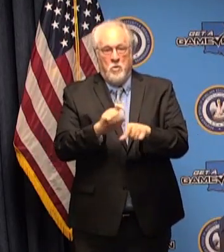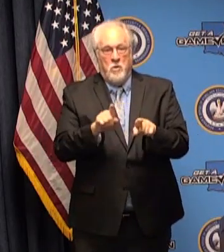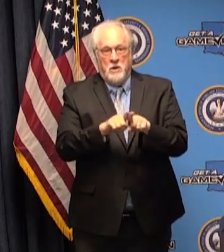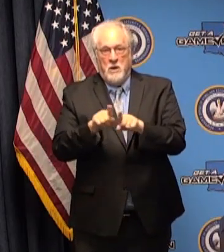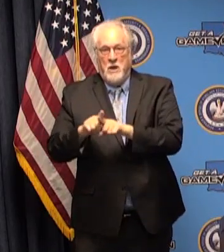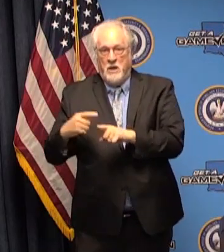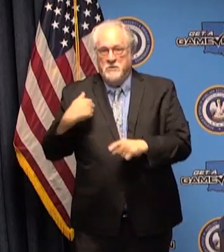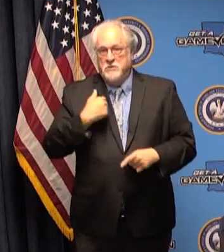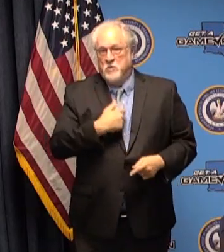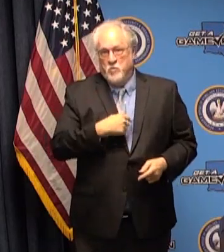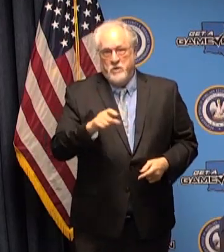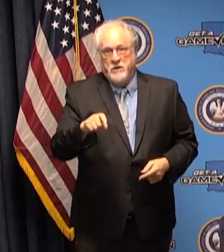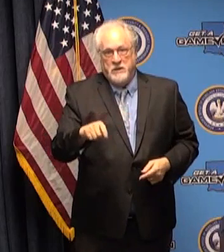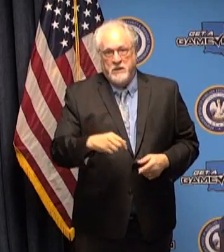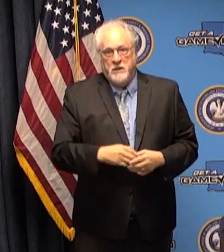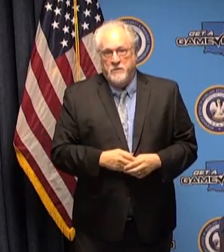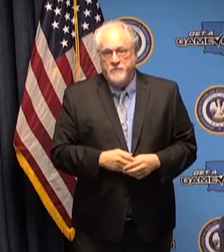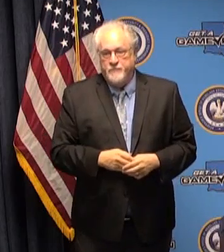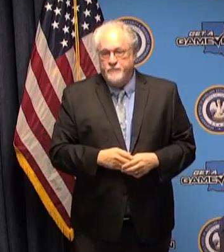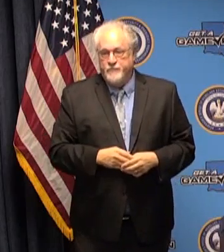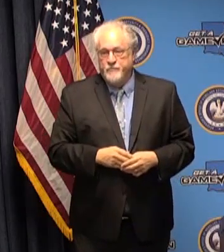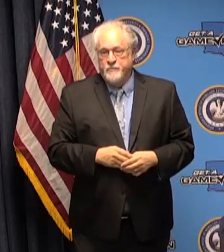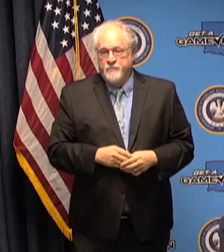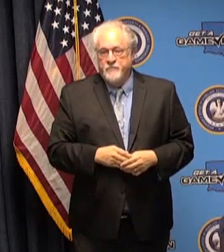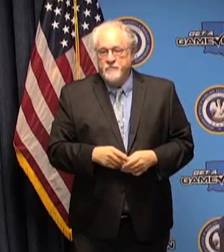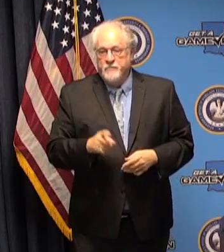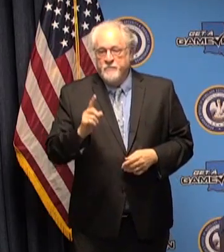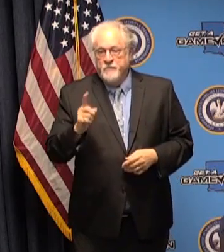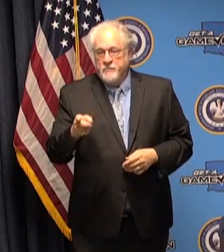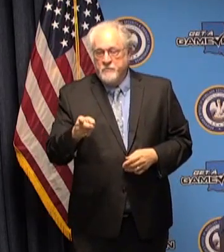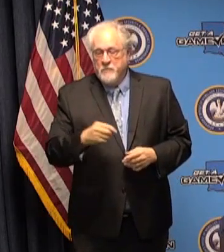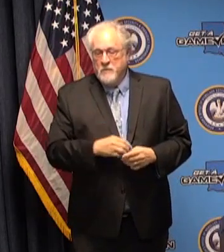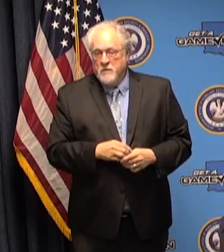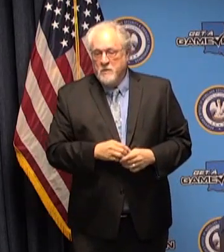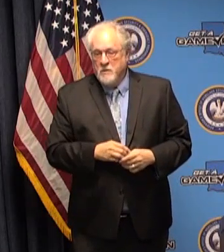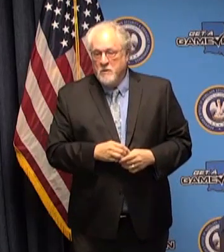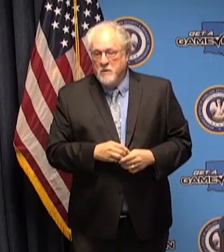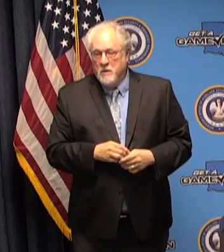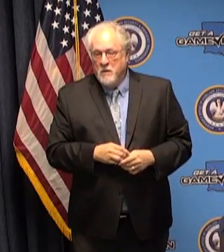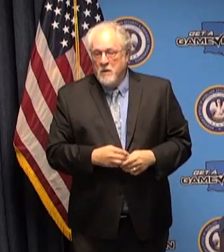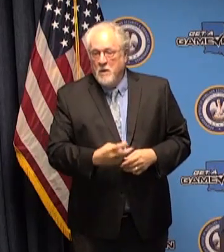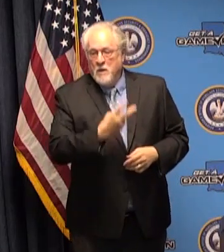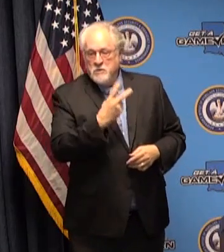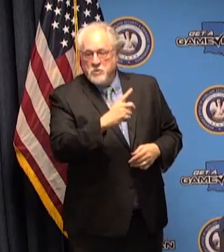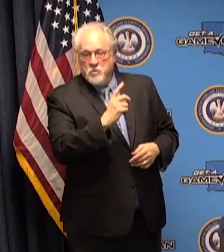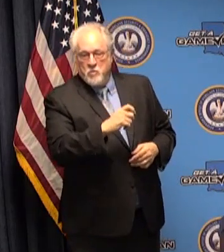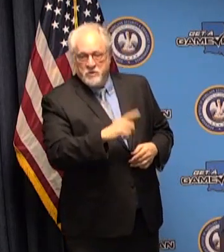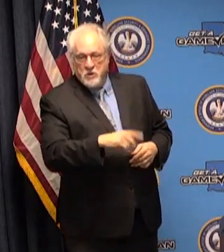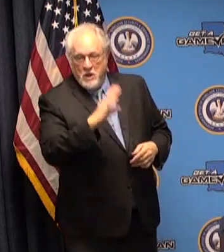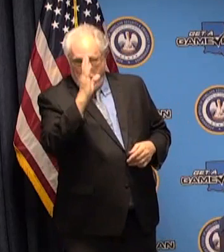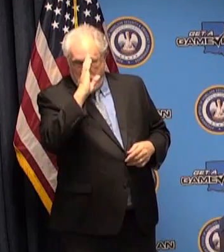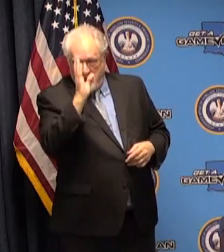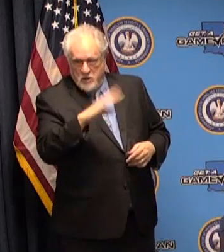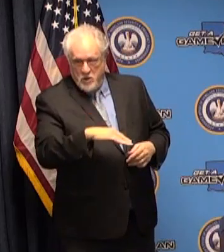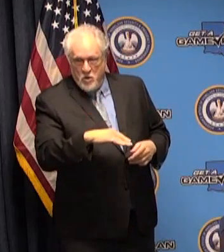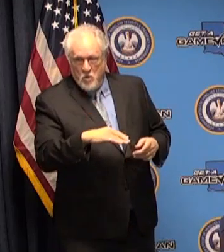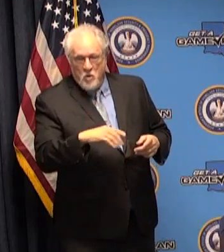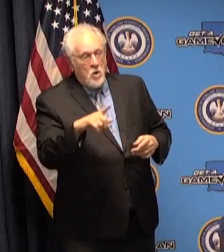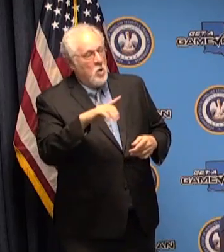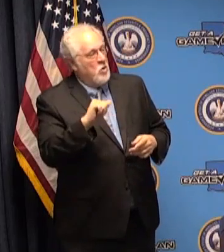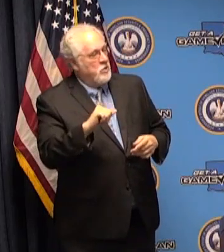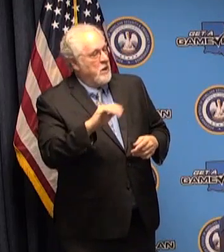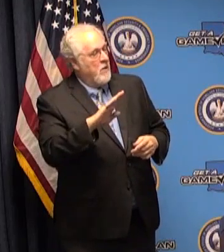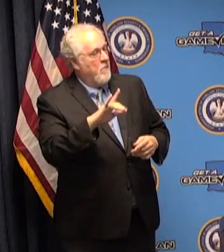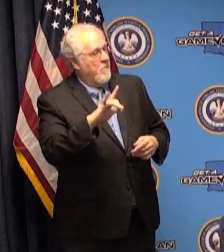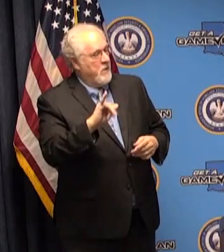need to have them perform those roles. Yes, ma'am. Governor, 2 questions. I know that Lieutenant